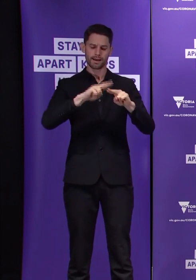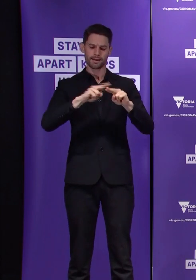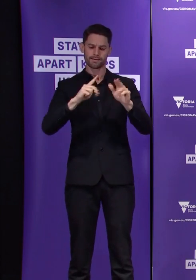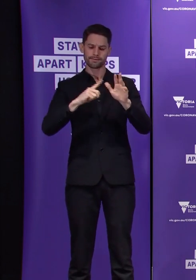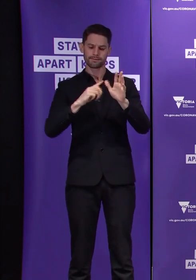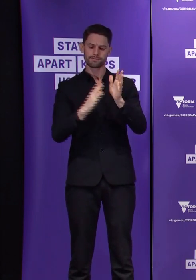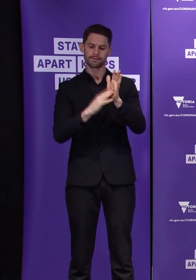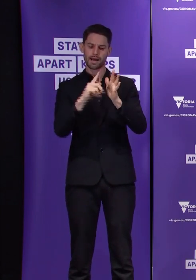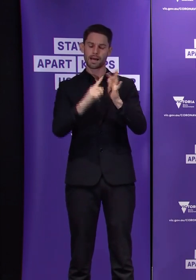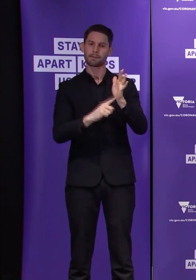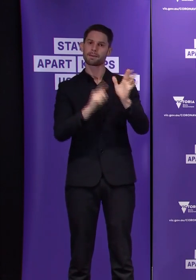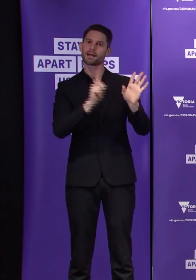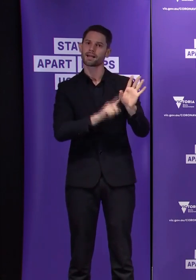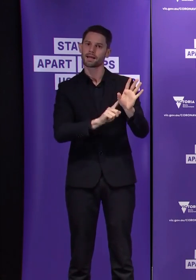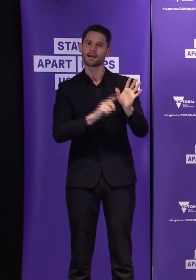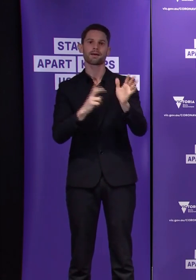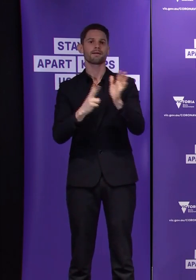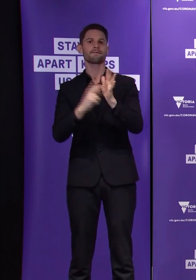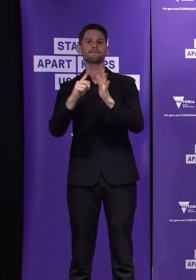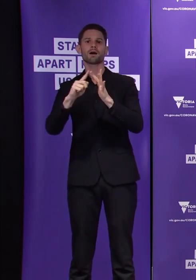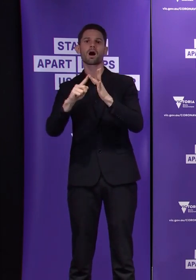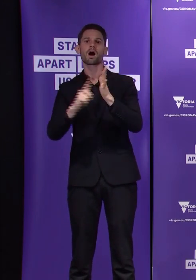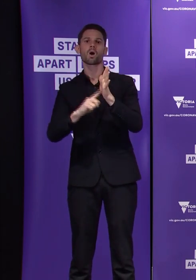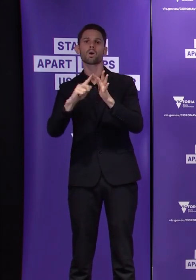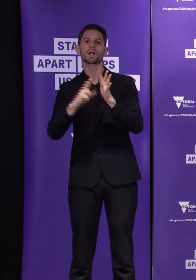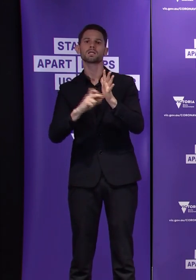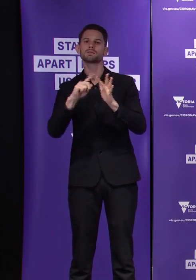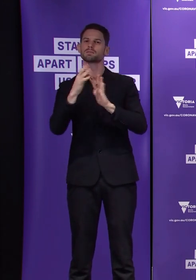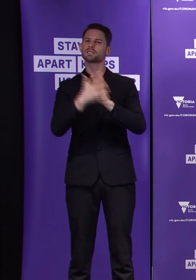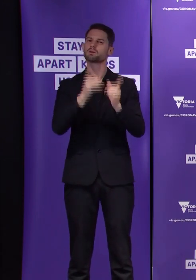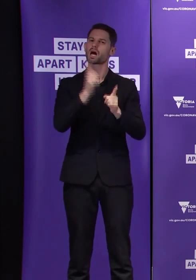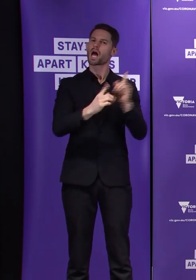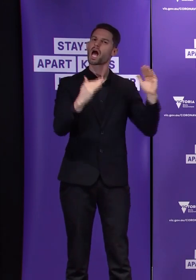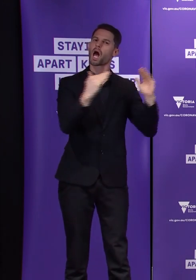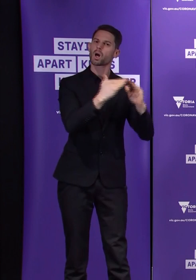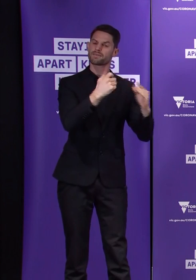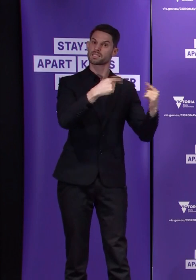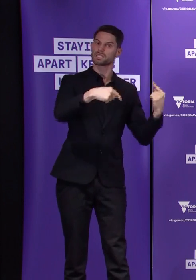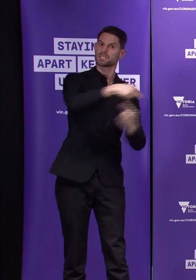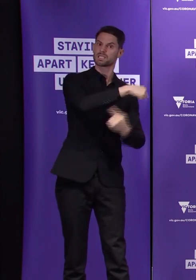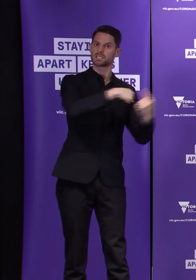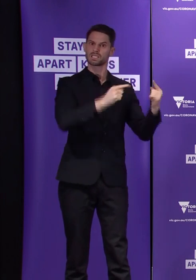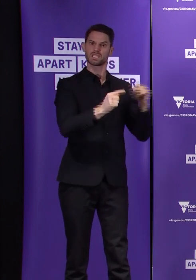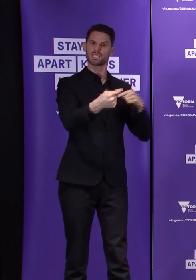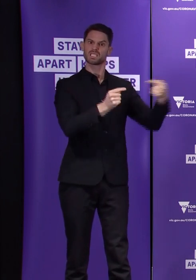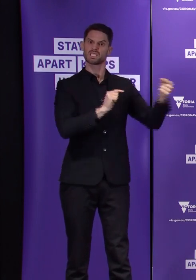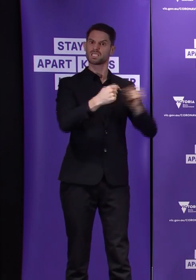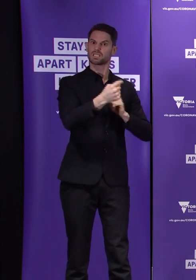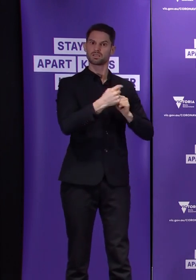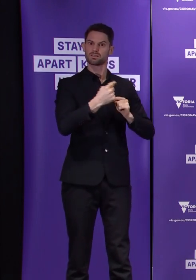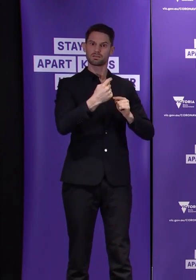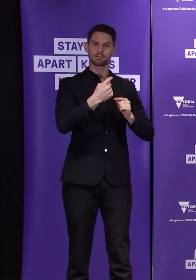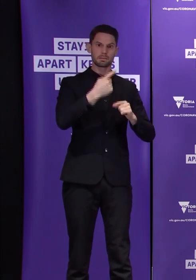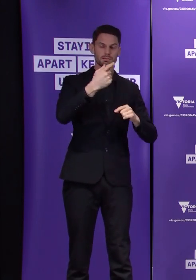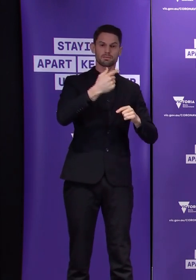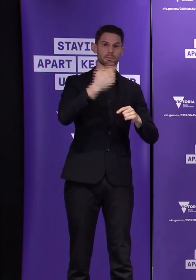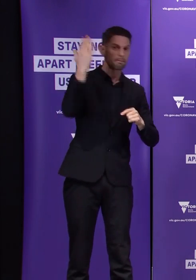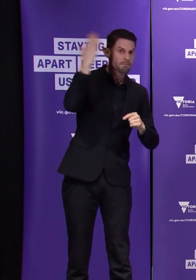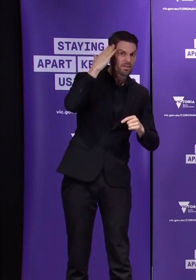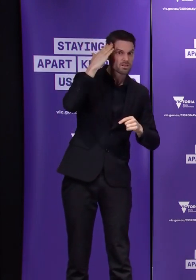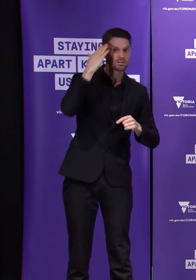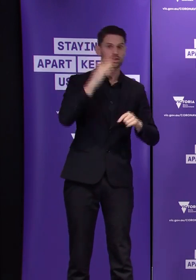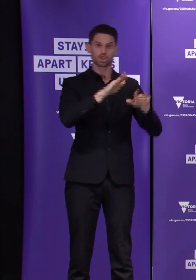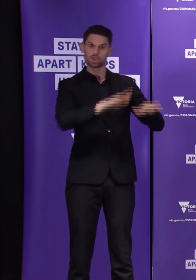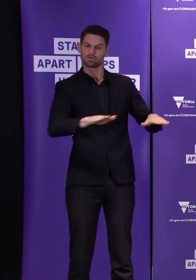reduce the incidence of family violence, to keep women and children safe across our state, that has been a key priority for our government since before we were elected, way back